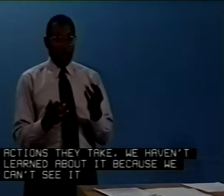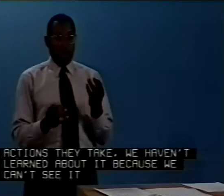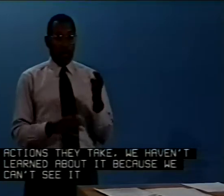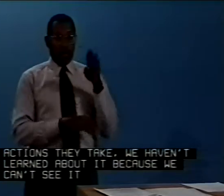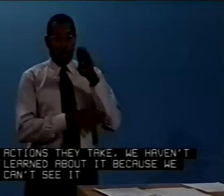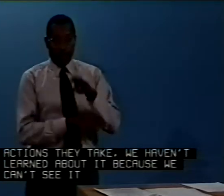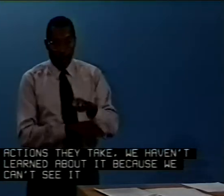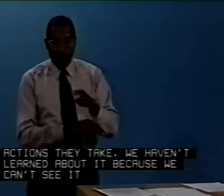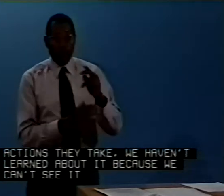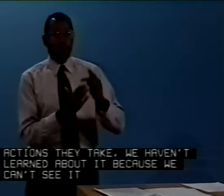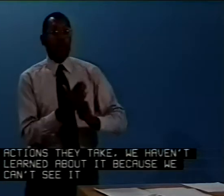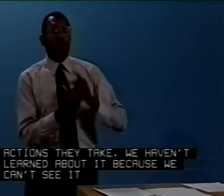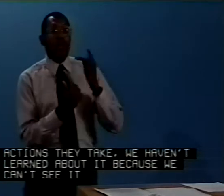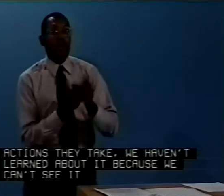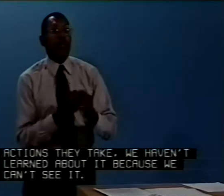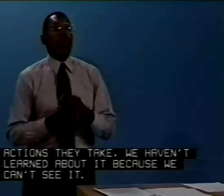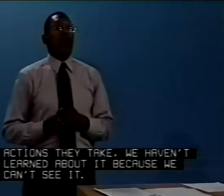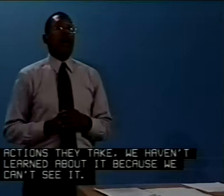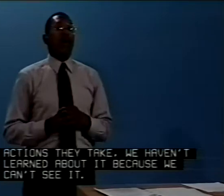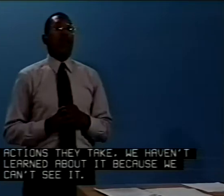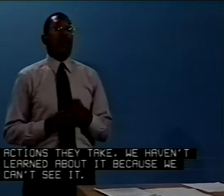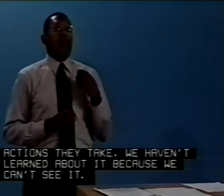So that's the main purpose of this afternoon's program.